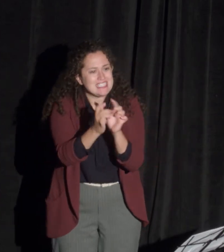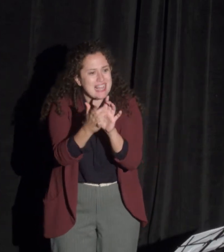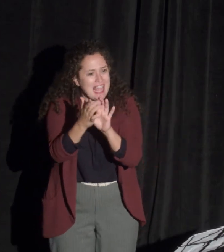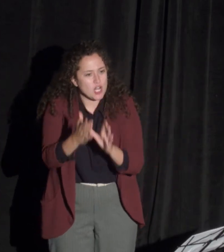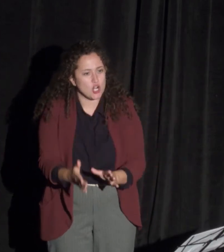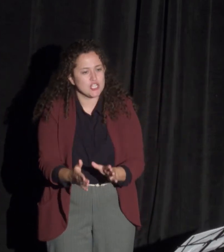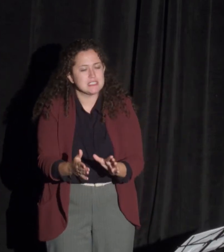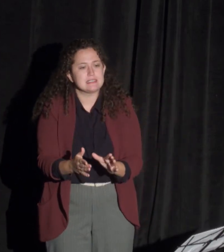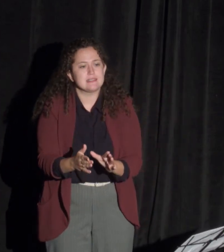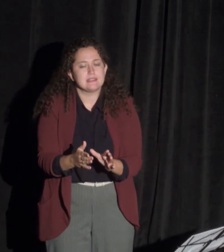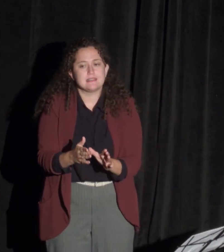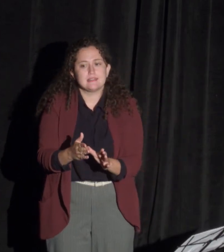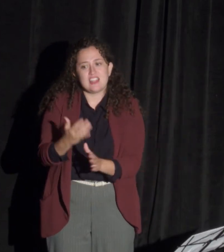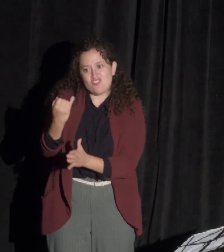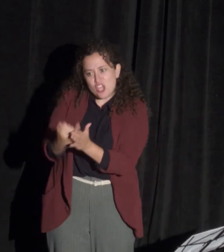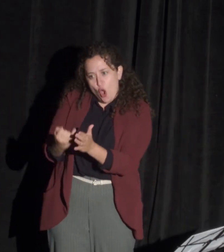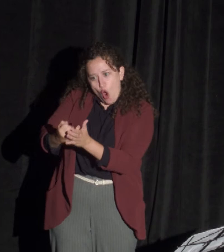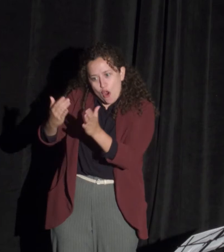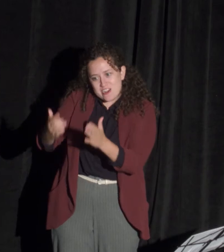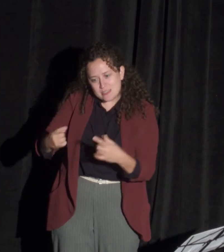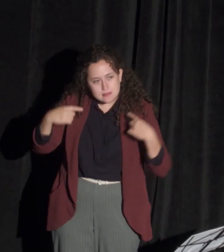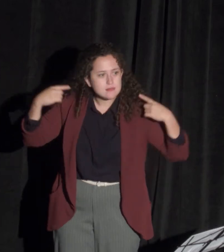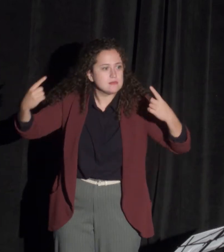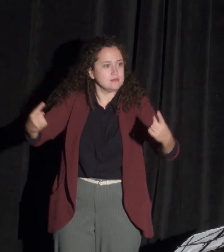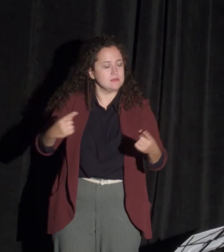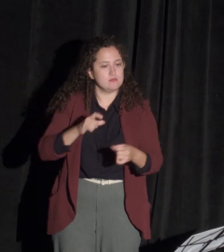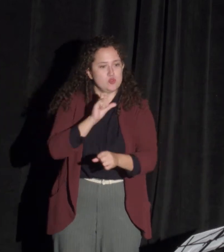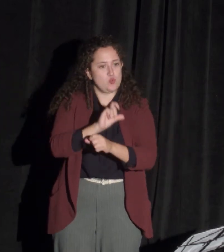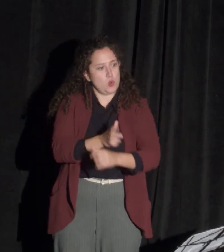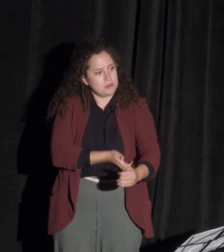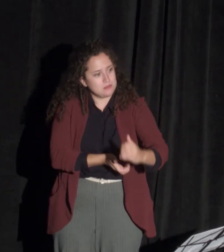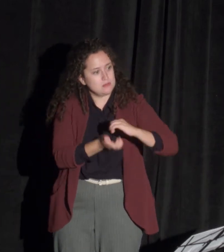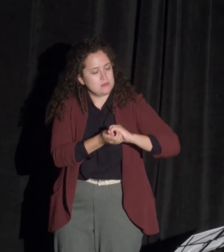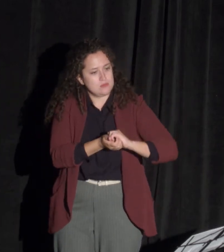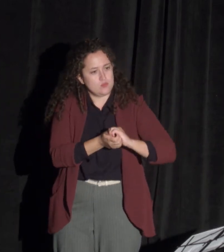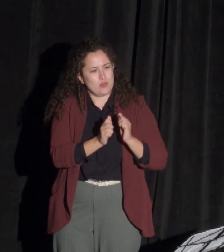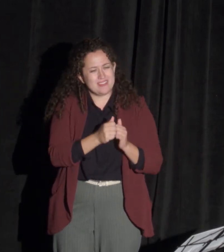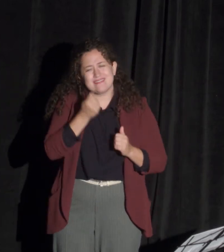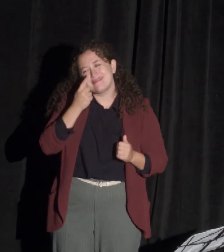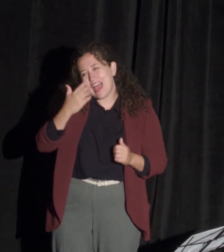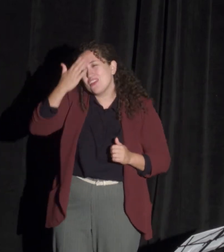the artists I've gotten to work with, which I know it's editor short form, but they're part of the family too.